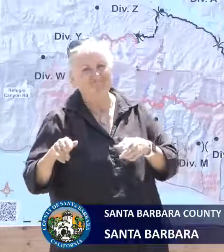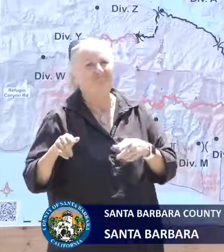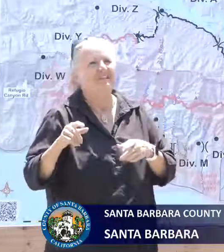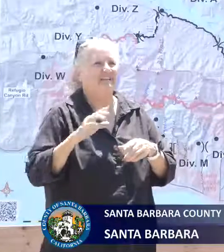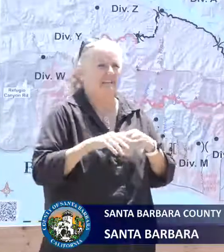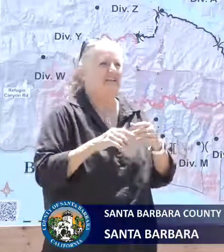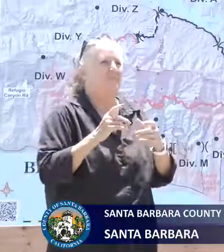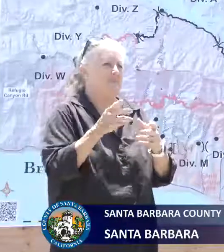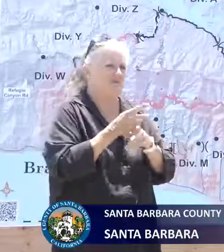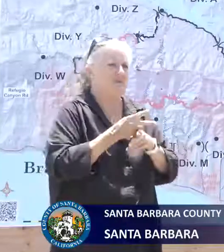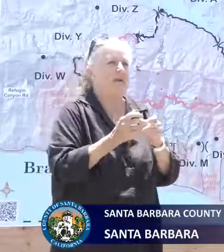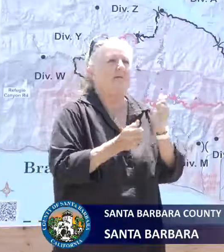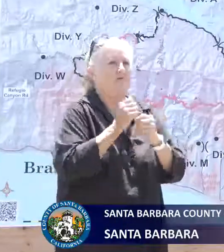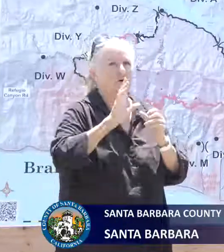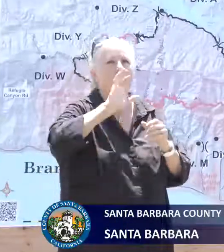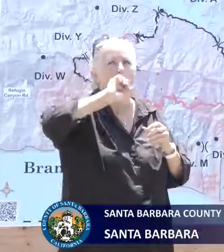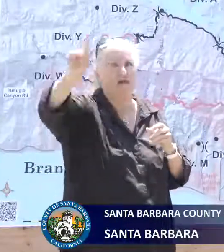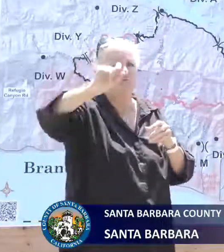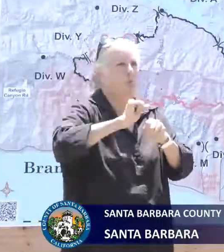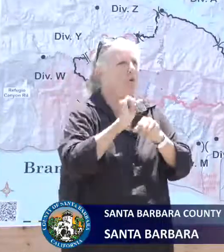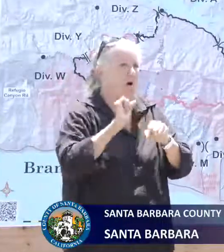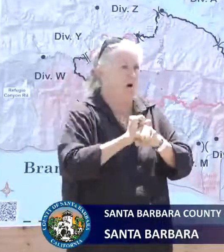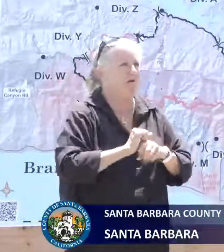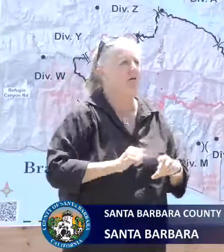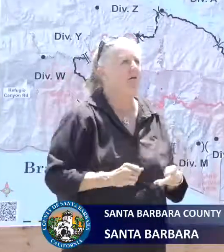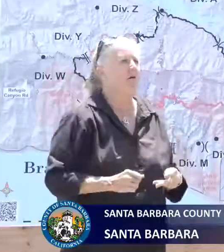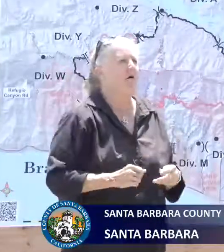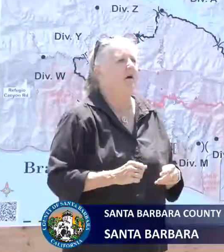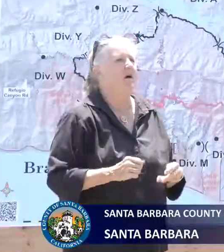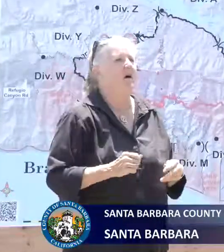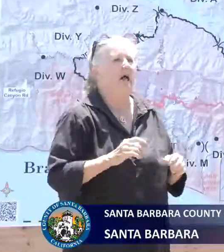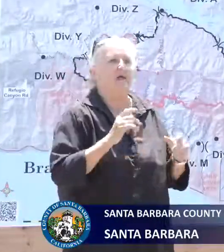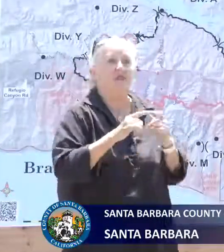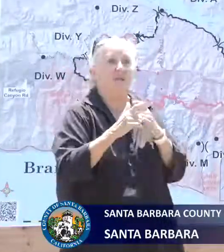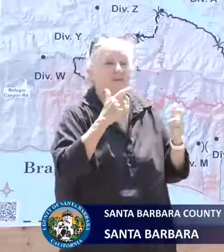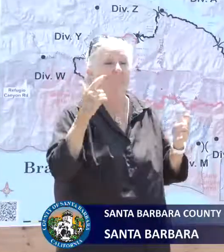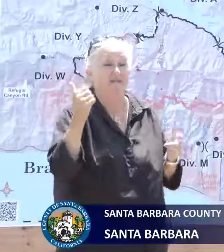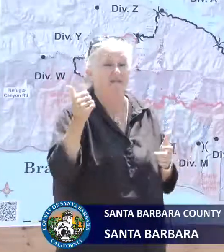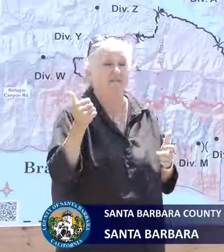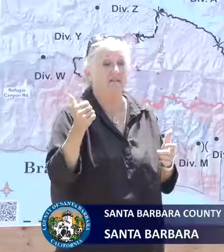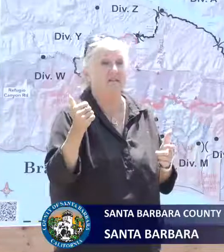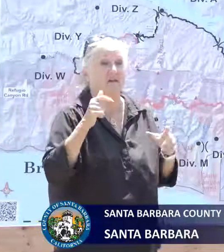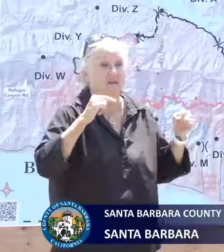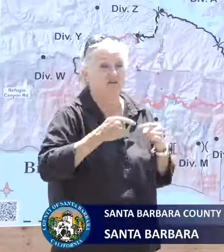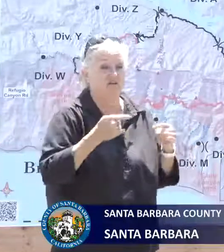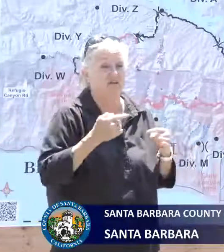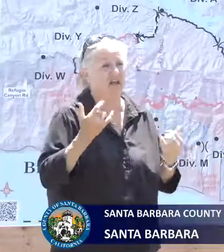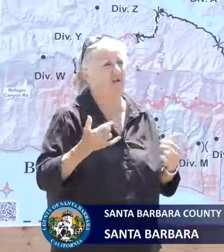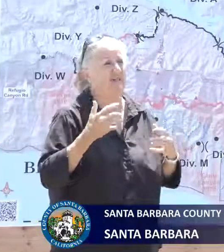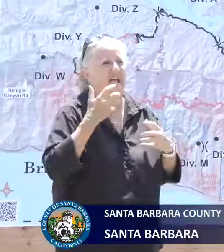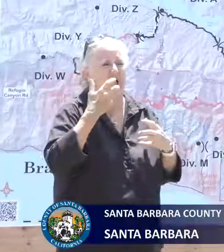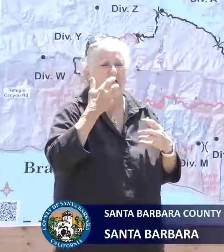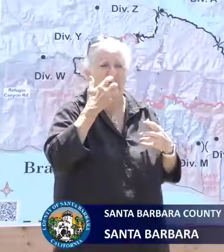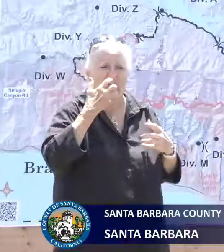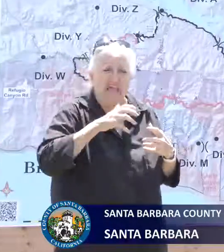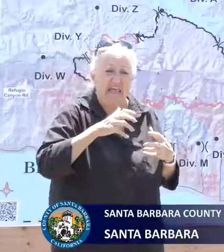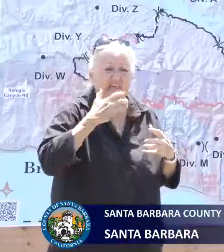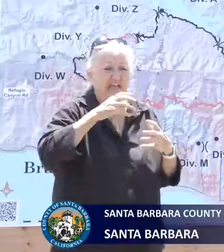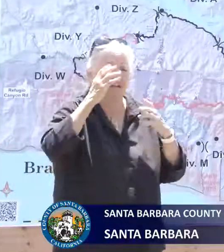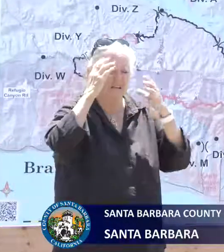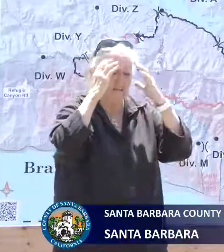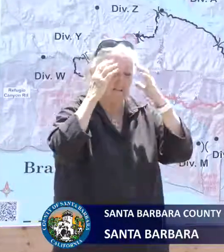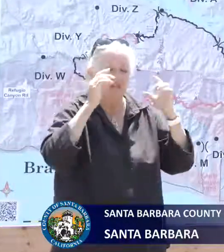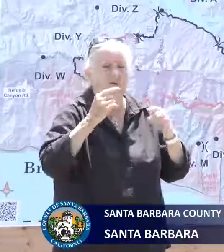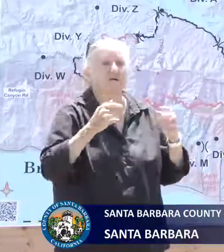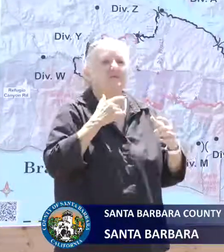of those have returned to the line. And really the biggest injury that we have was a heat illness. Those are starting to